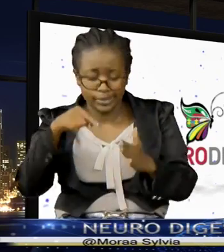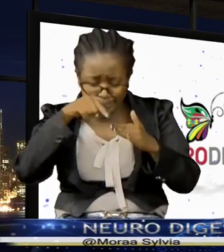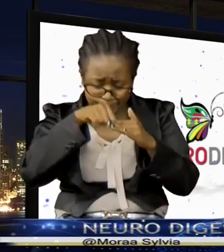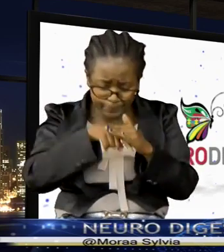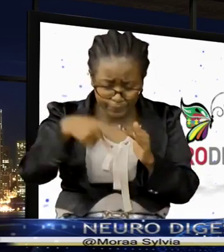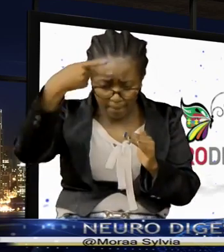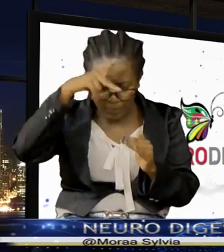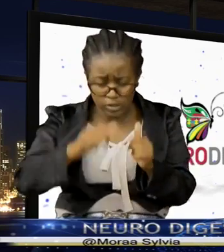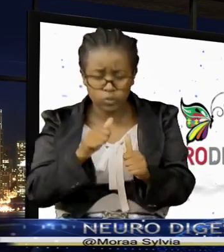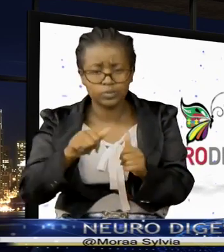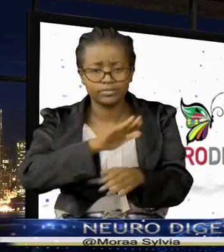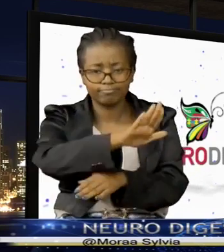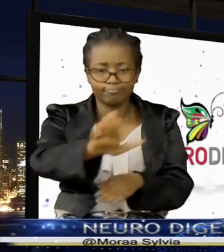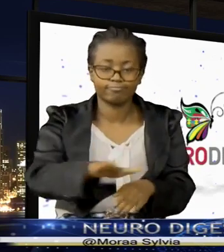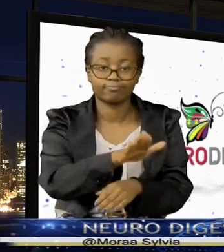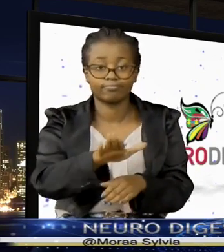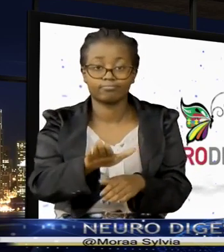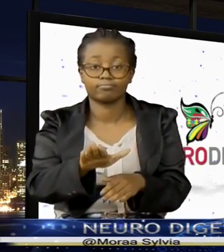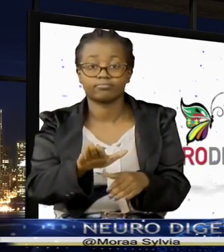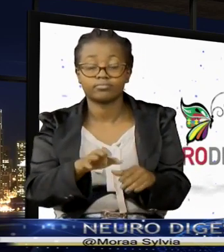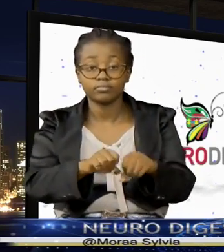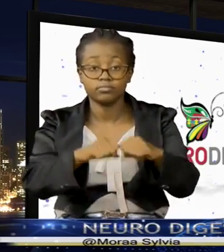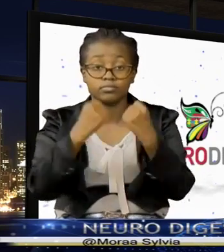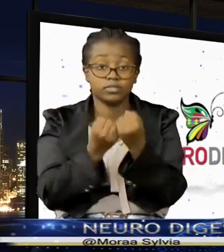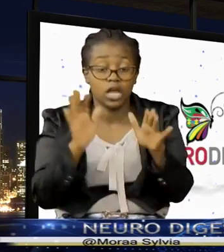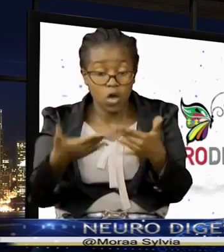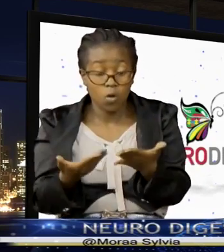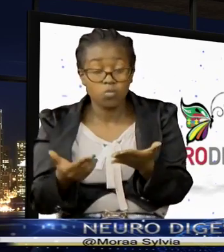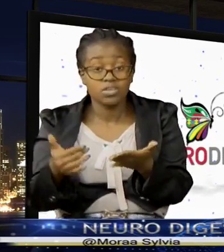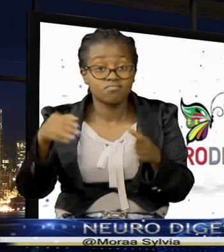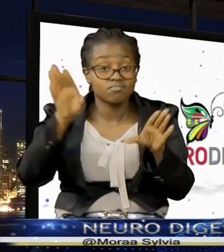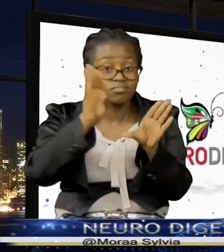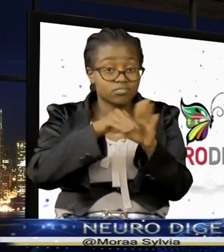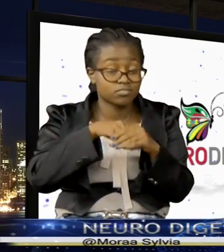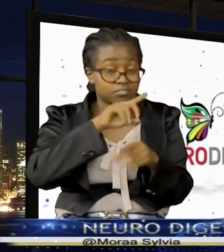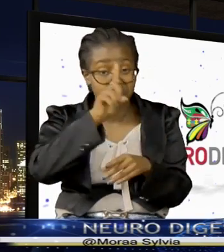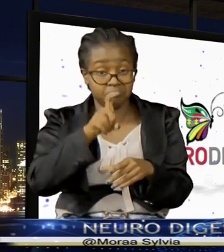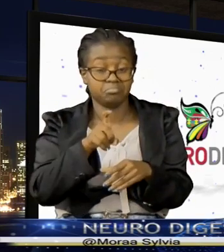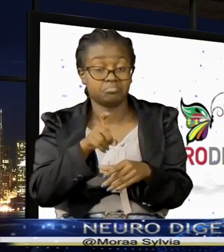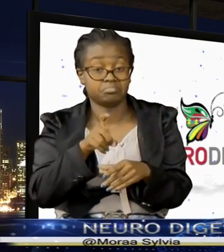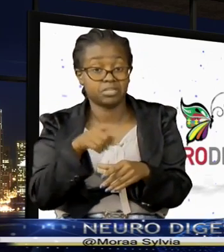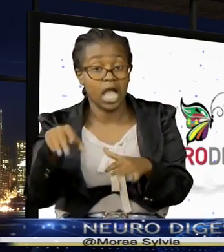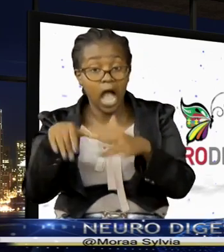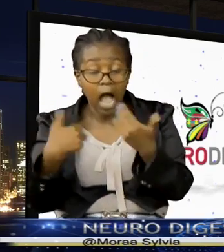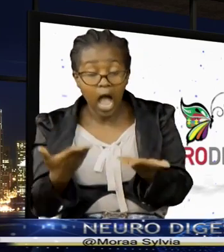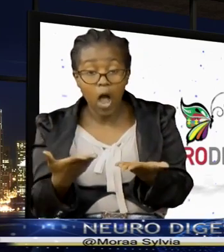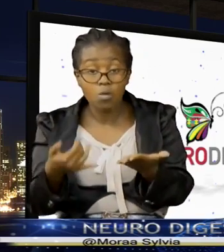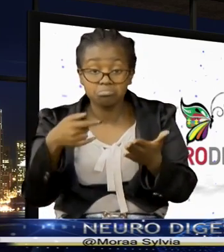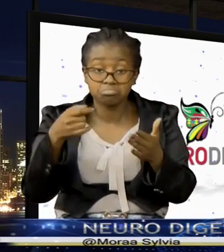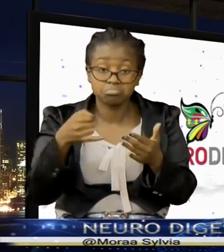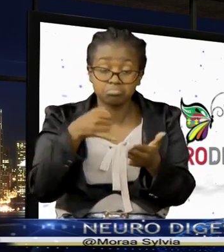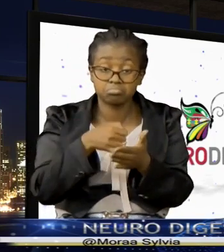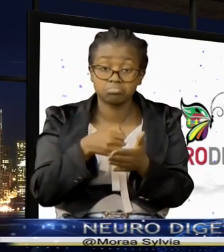the policies that surround the society. How are we included? How are we integrated into